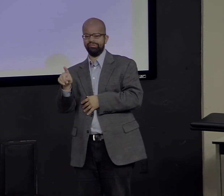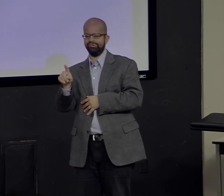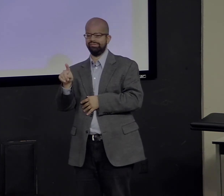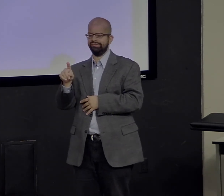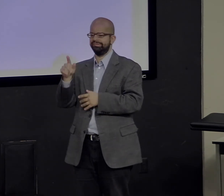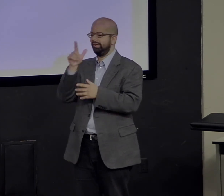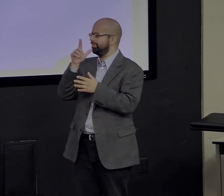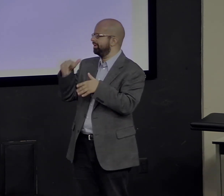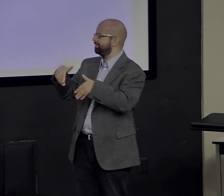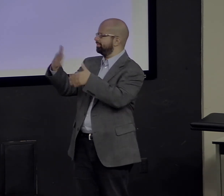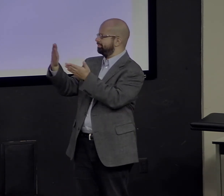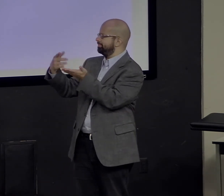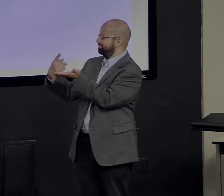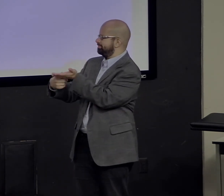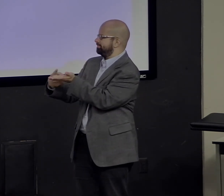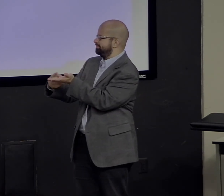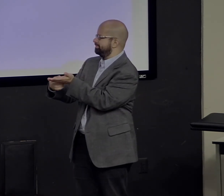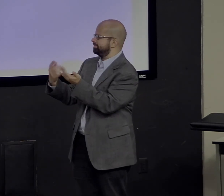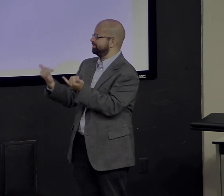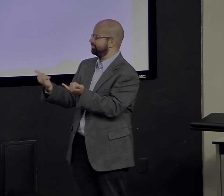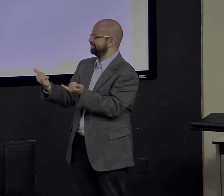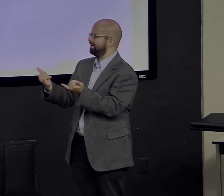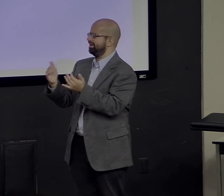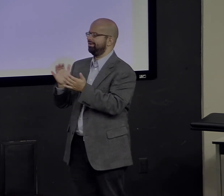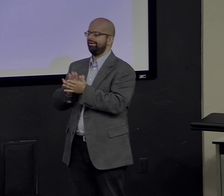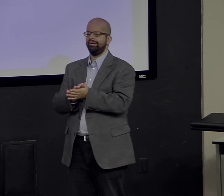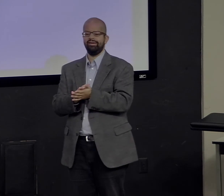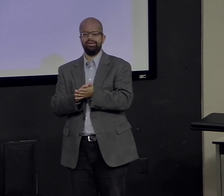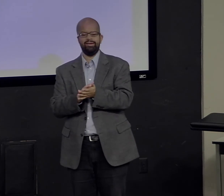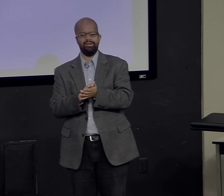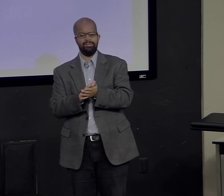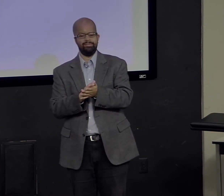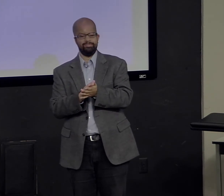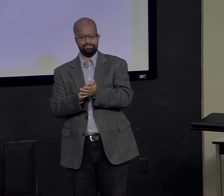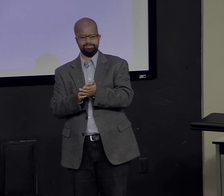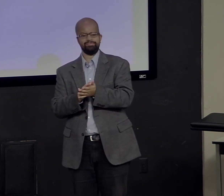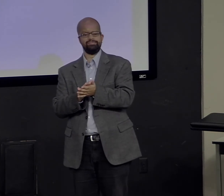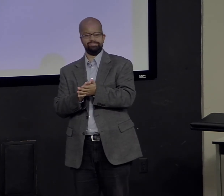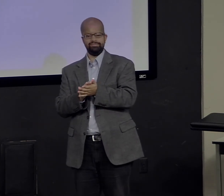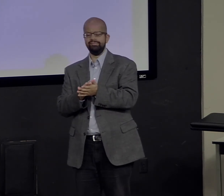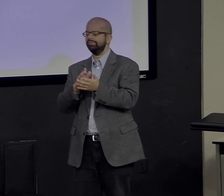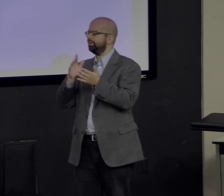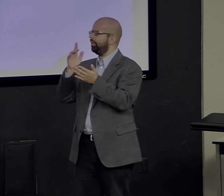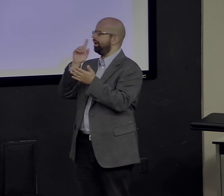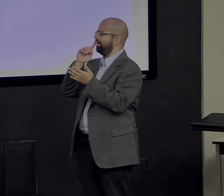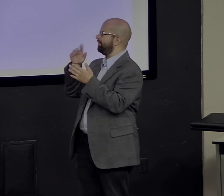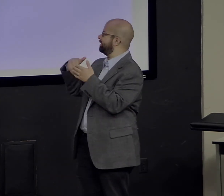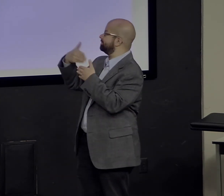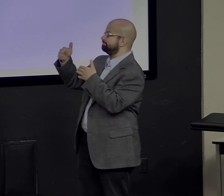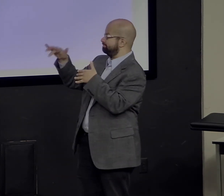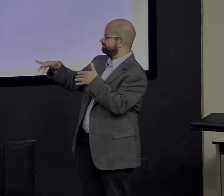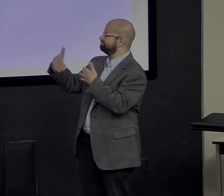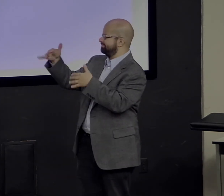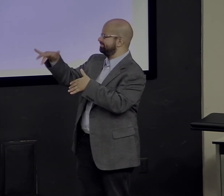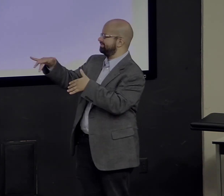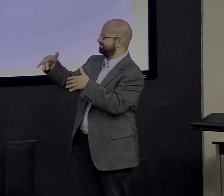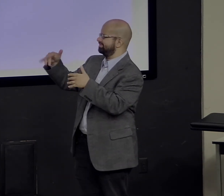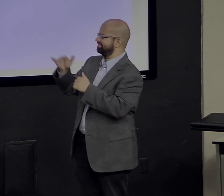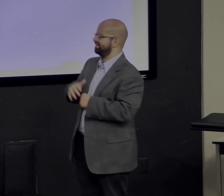I chose four questions that hopefully will spark further discussion even after today's presentation.